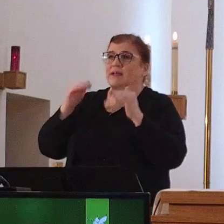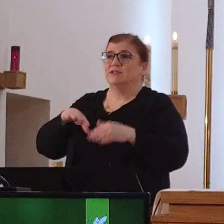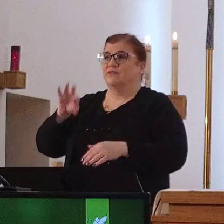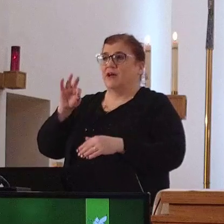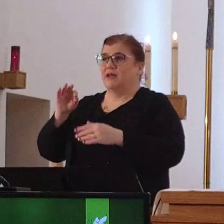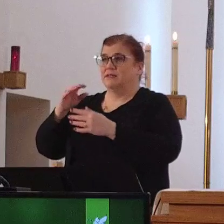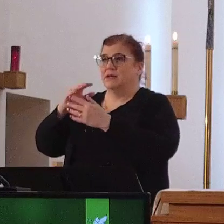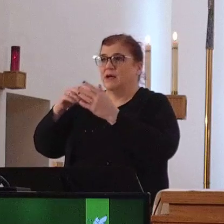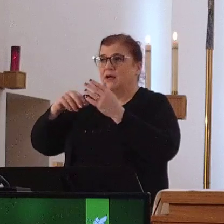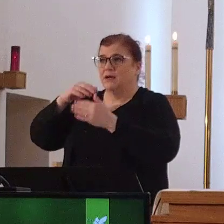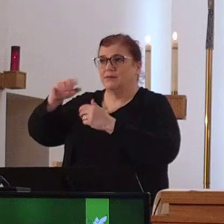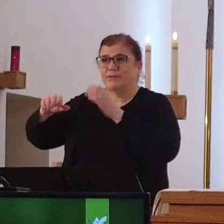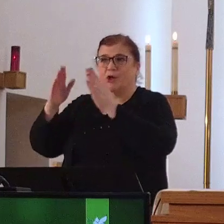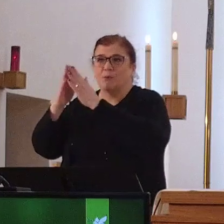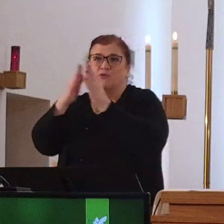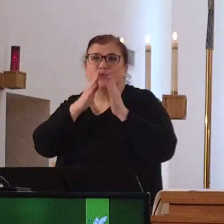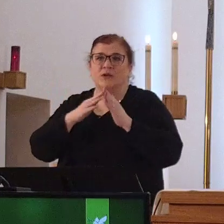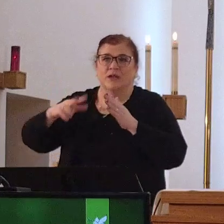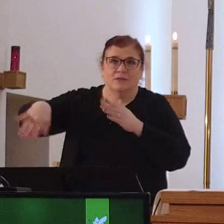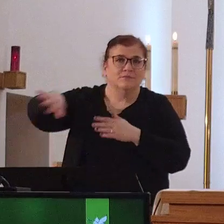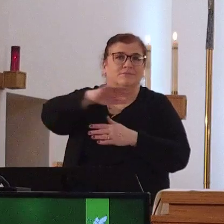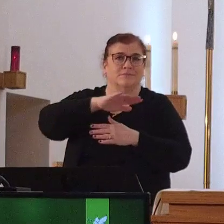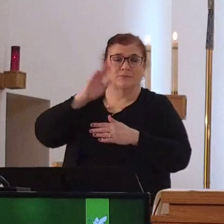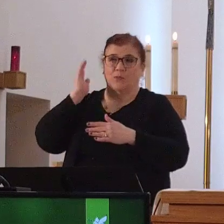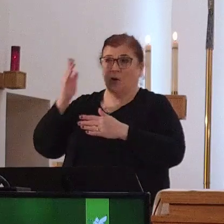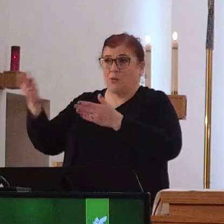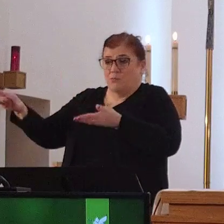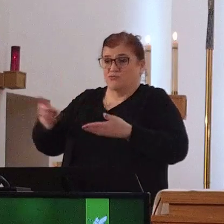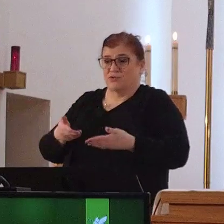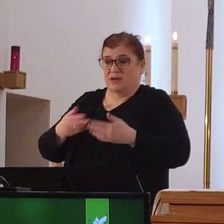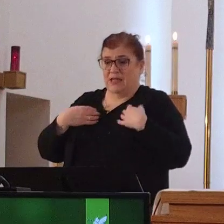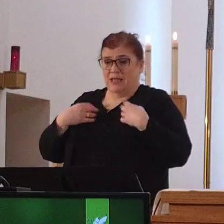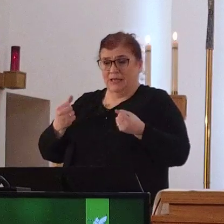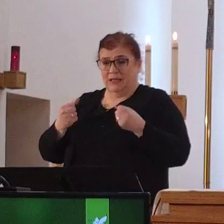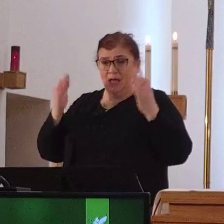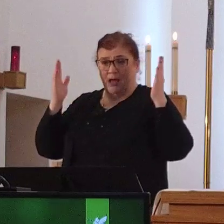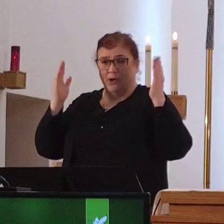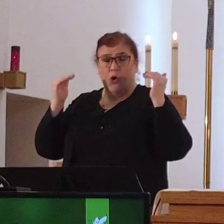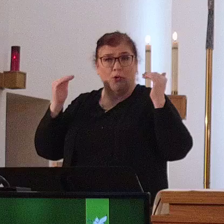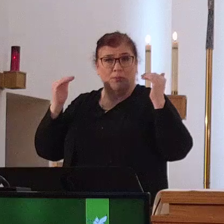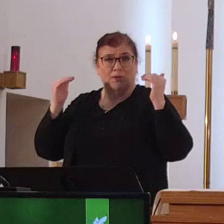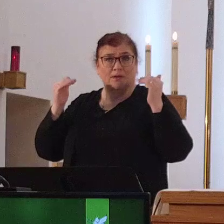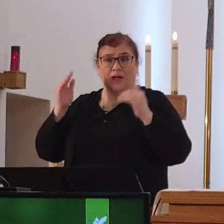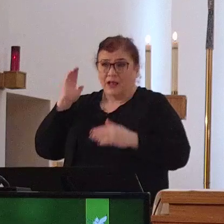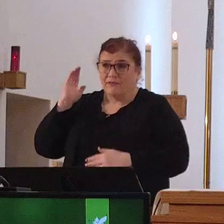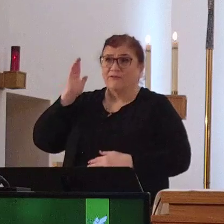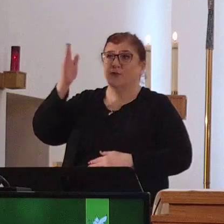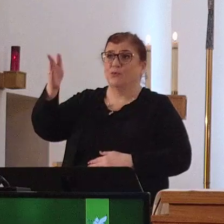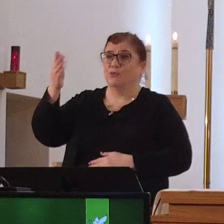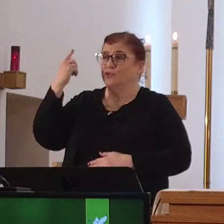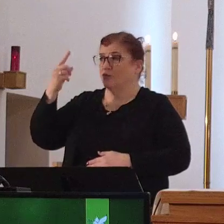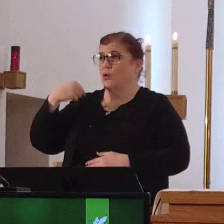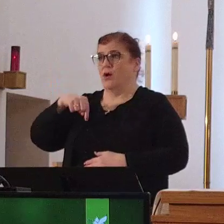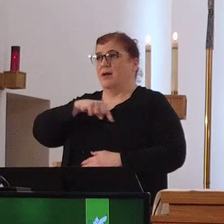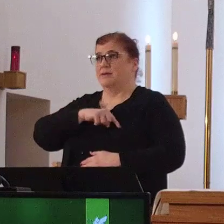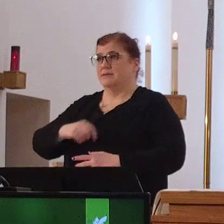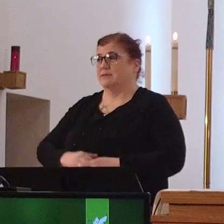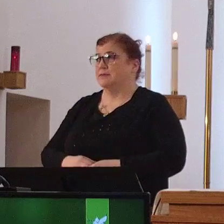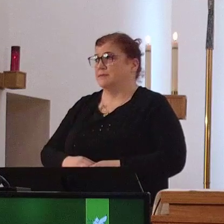a community that will bring healing and hope and a future for